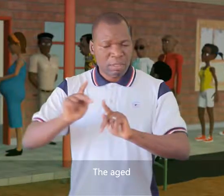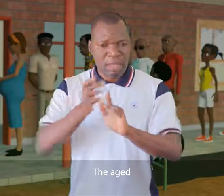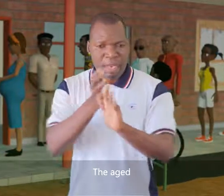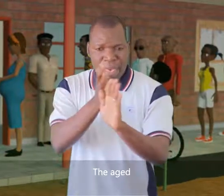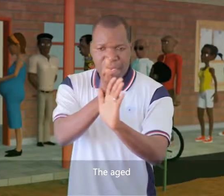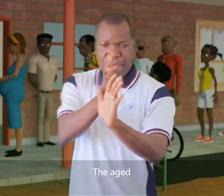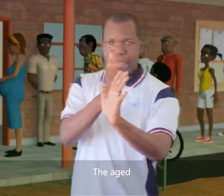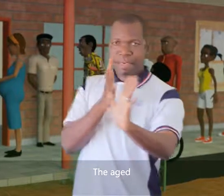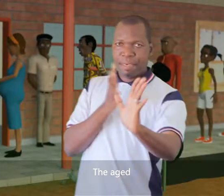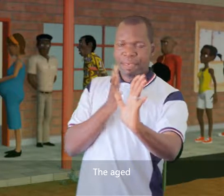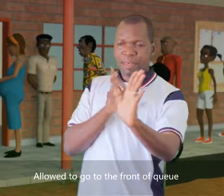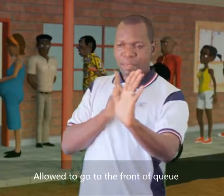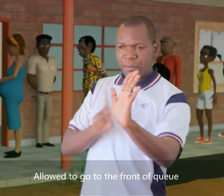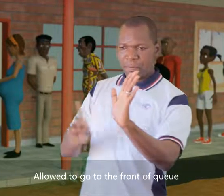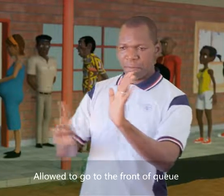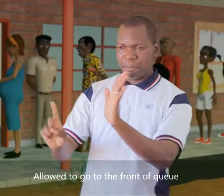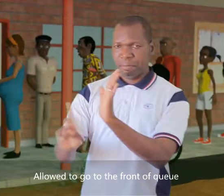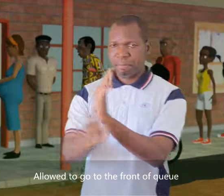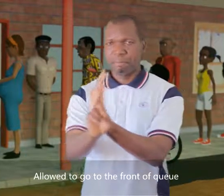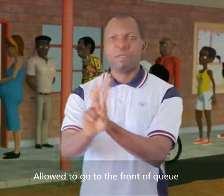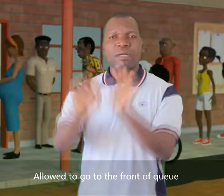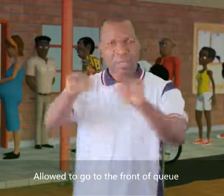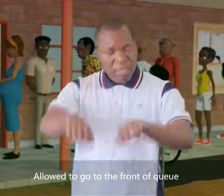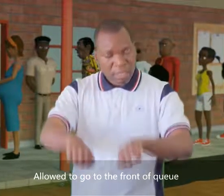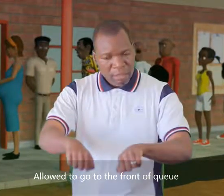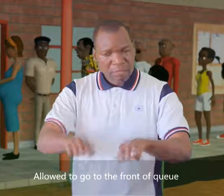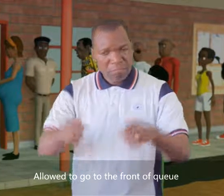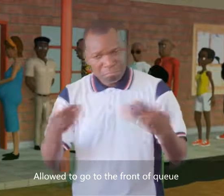The aged allowed to go to the front of the queue.